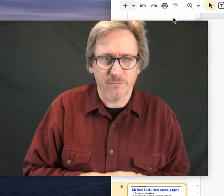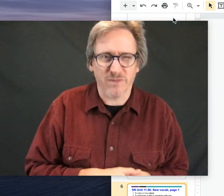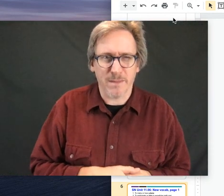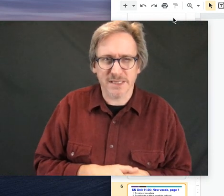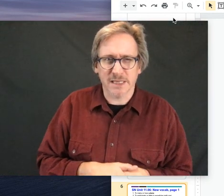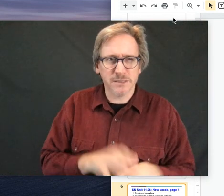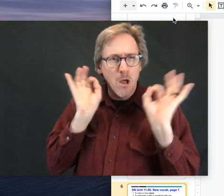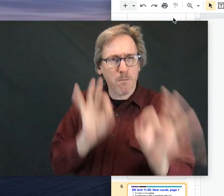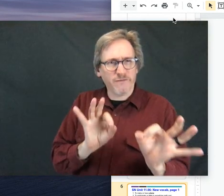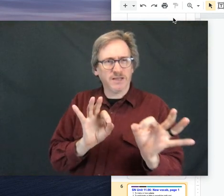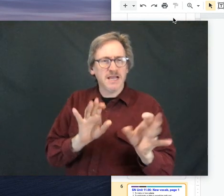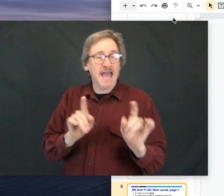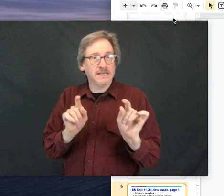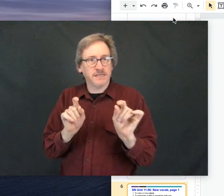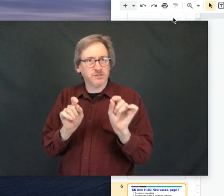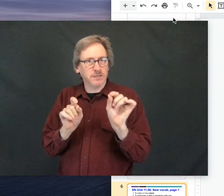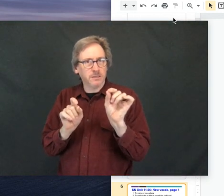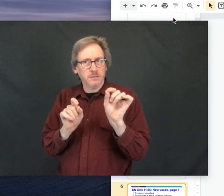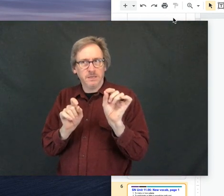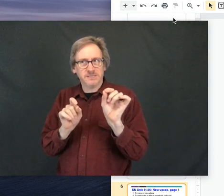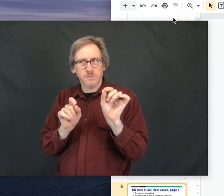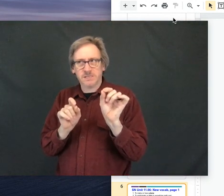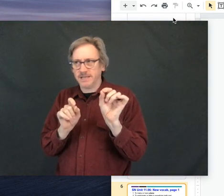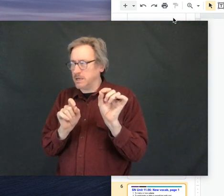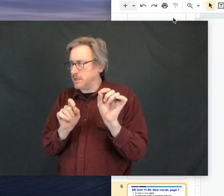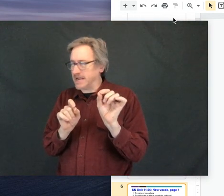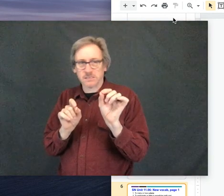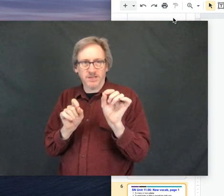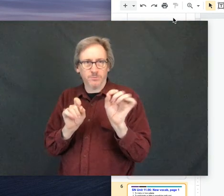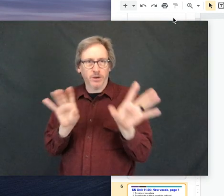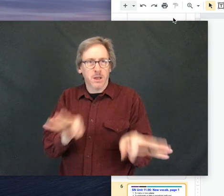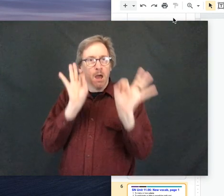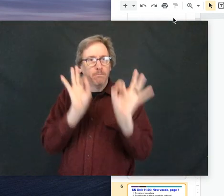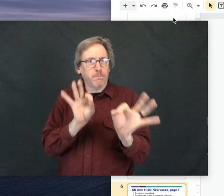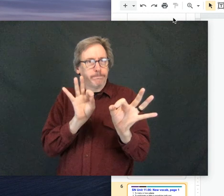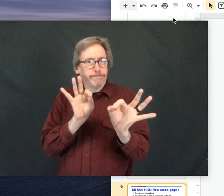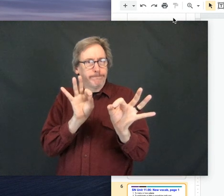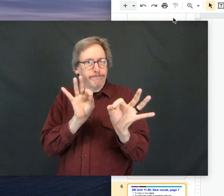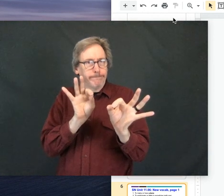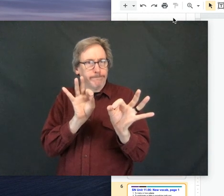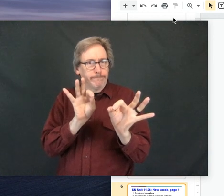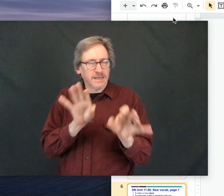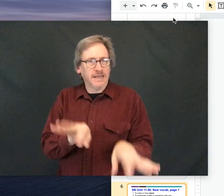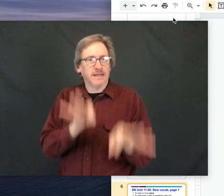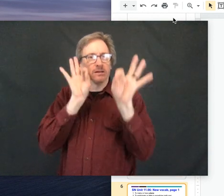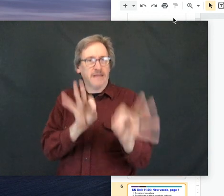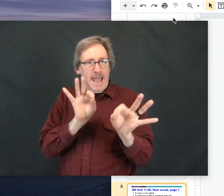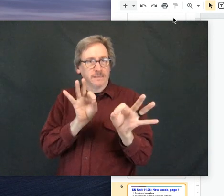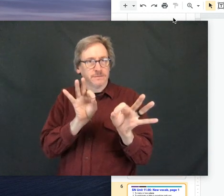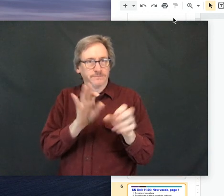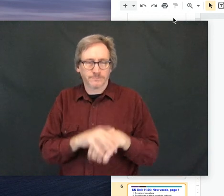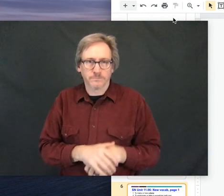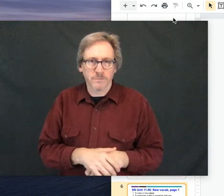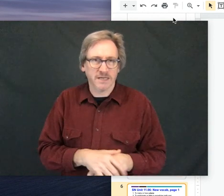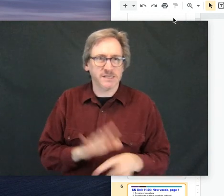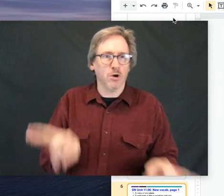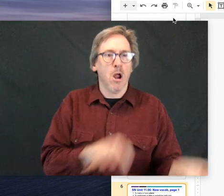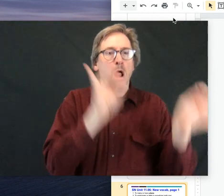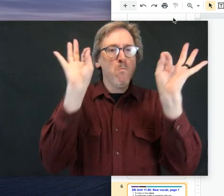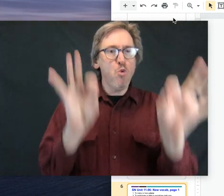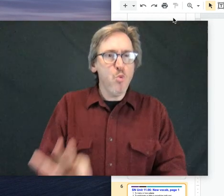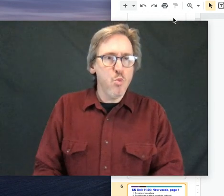Okay, hope that makes sense. Perfect. And there's it's almost like a exclamation point. Right? It lands. It